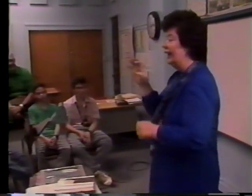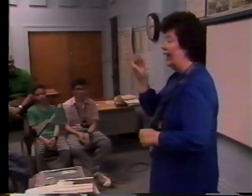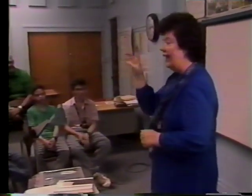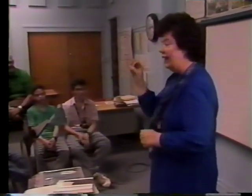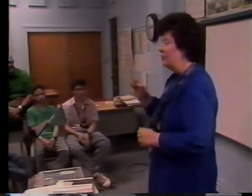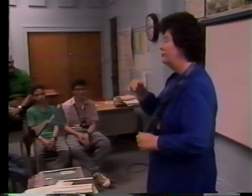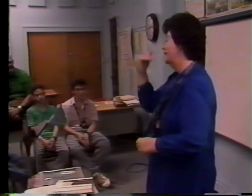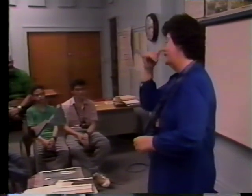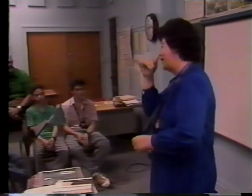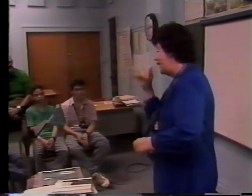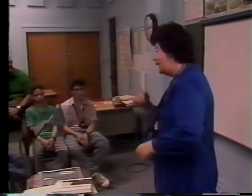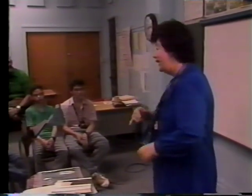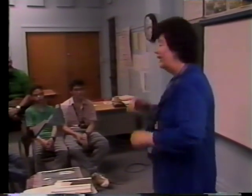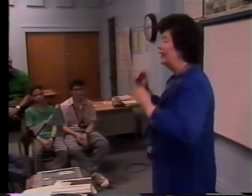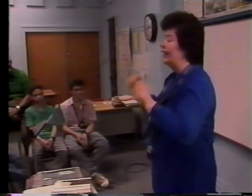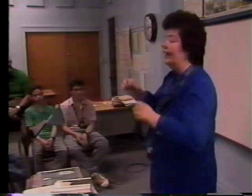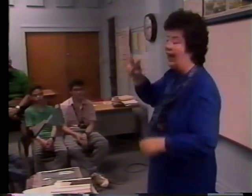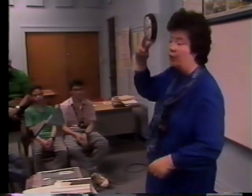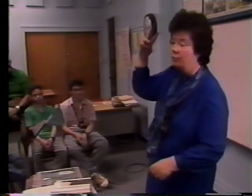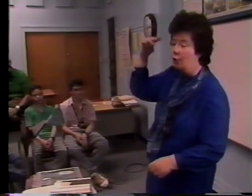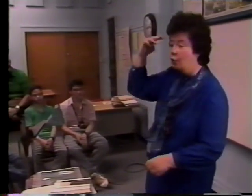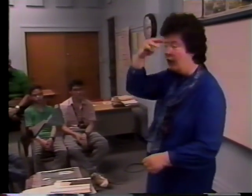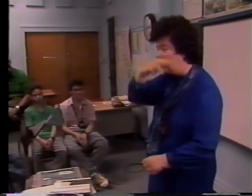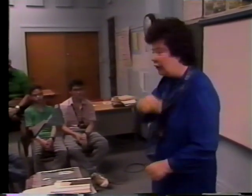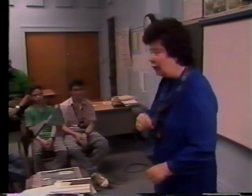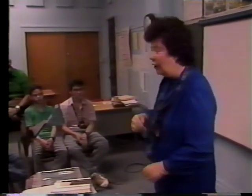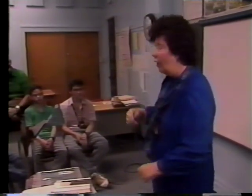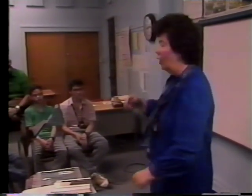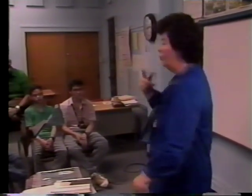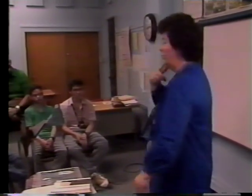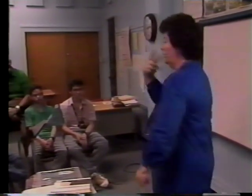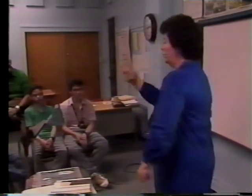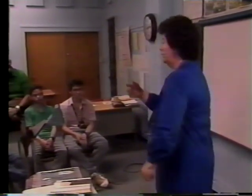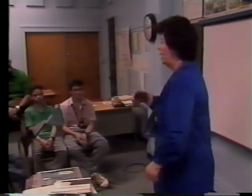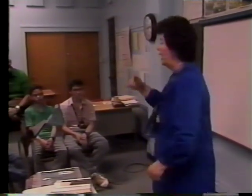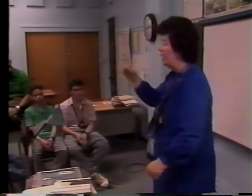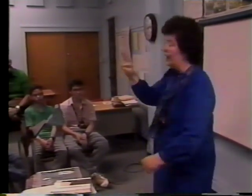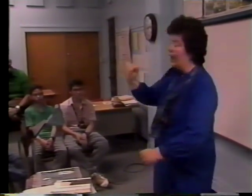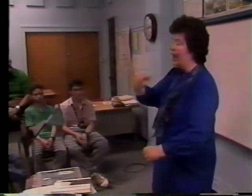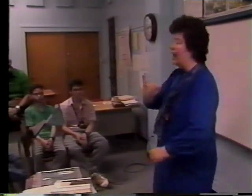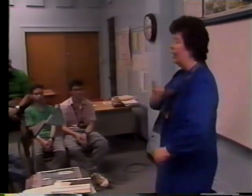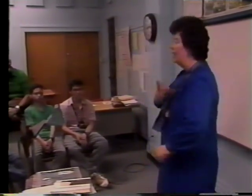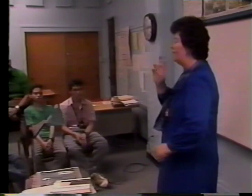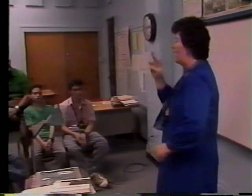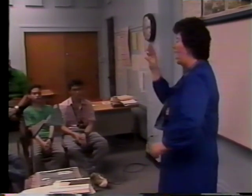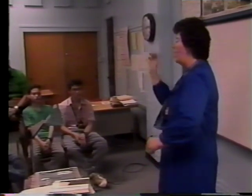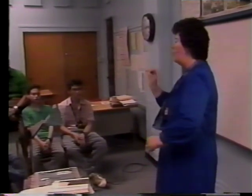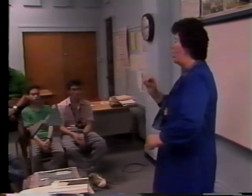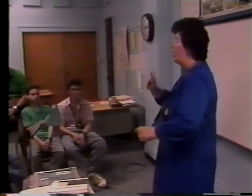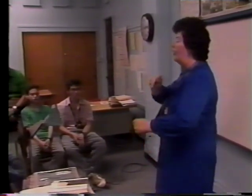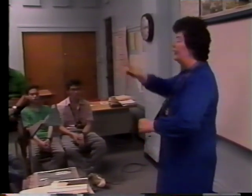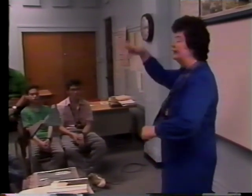can even be silly. They can be weird. We could say, if I were the